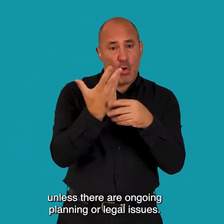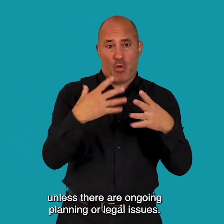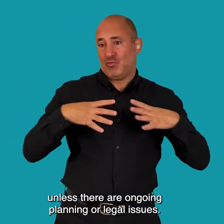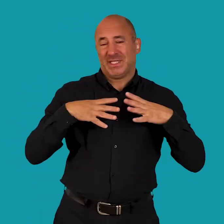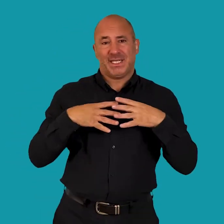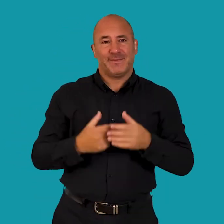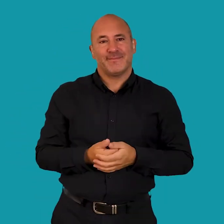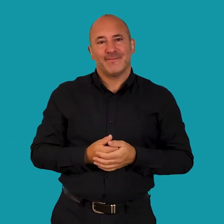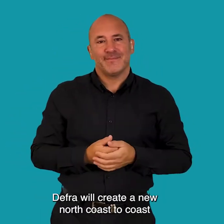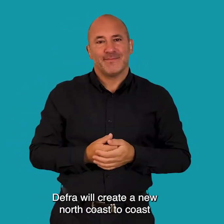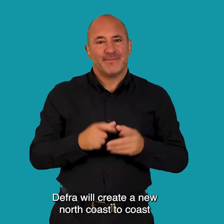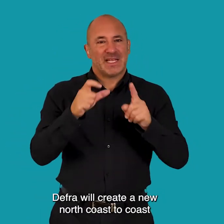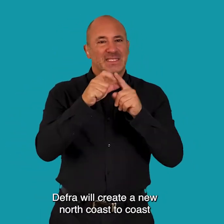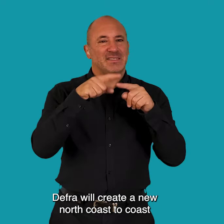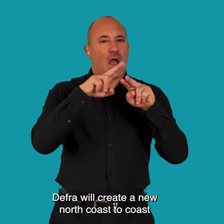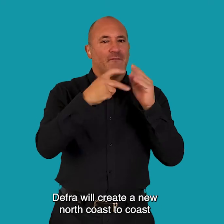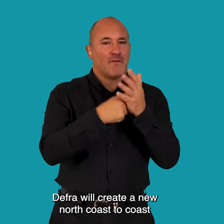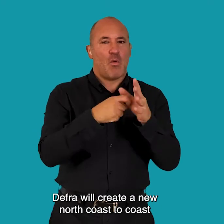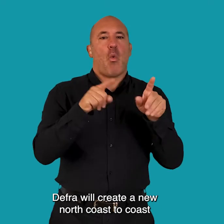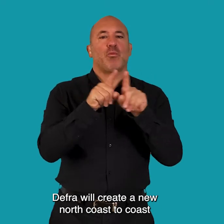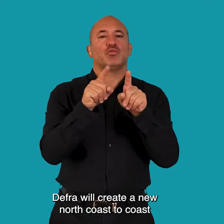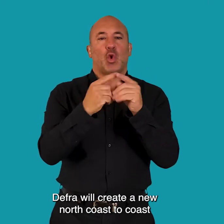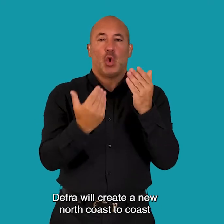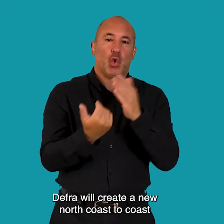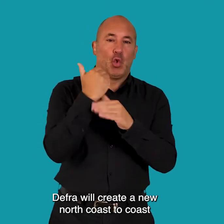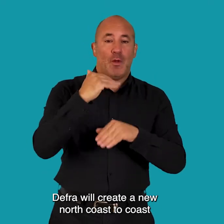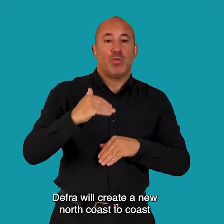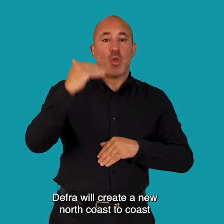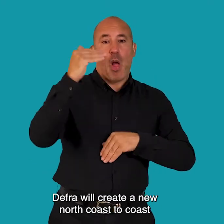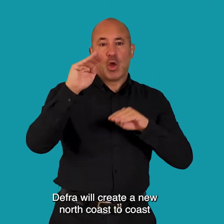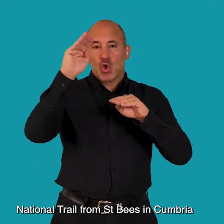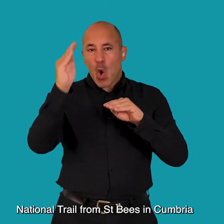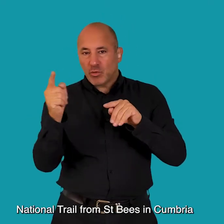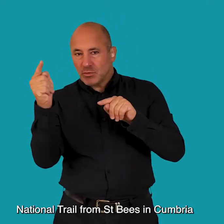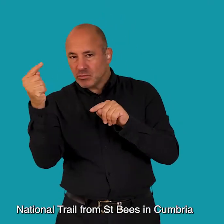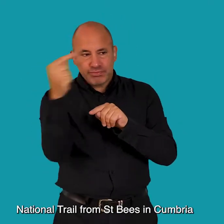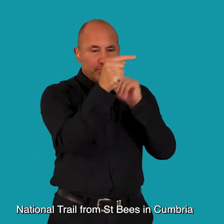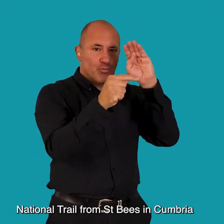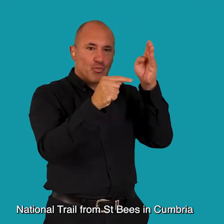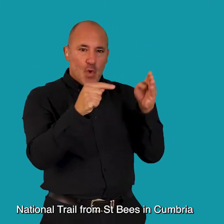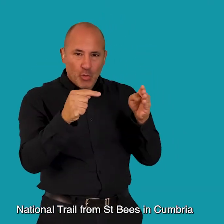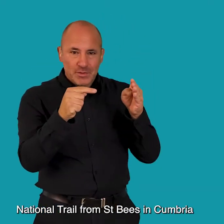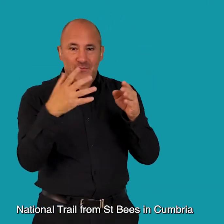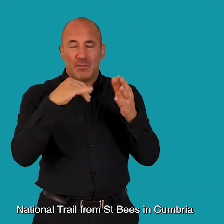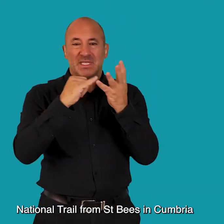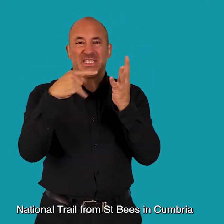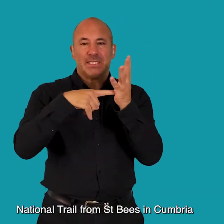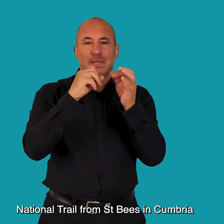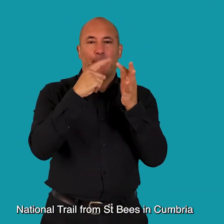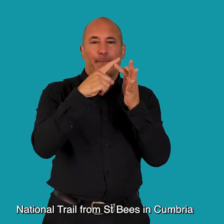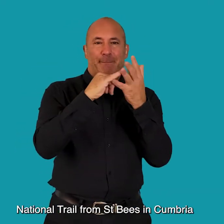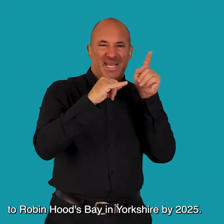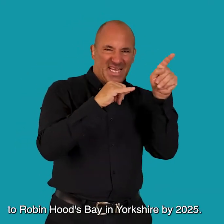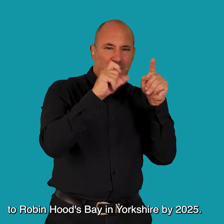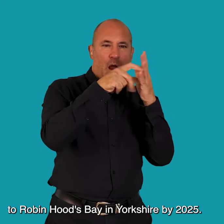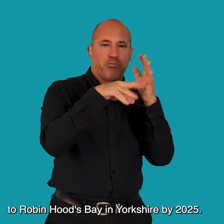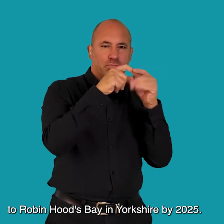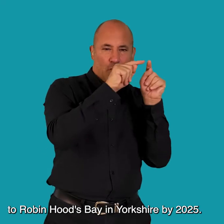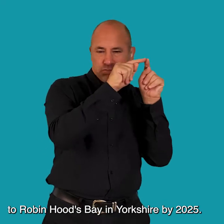issues. DEFRA will create a new North Coast to Coast National Trail from St Bees in Cumbria to Robin Hood's Bay